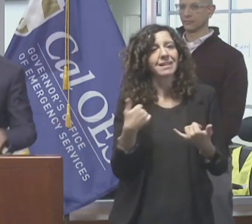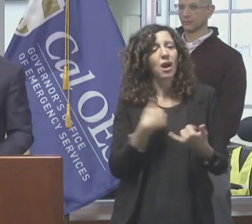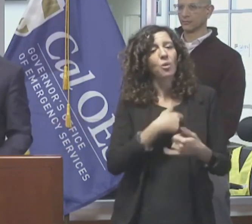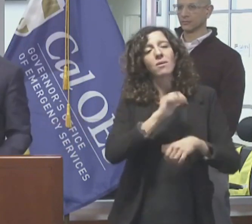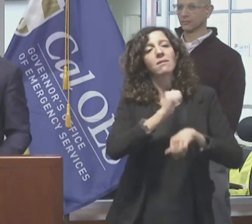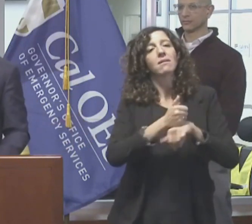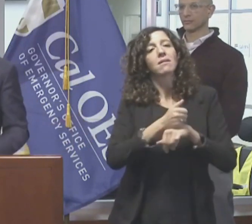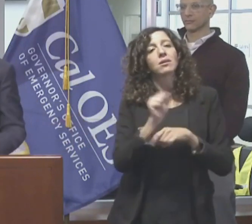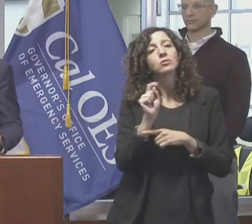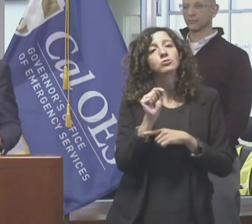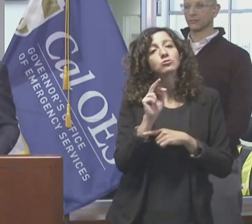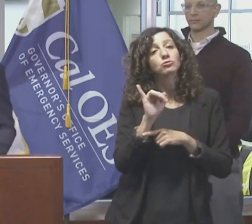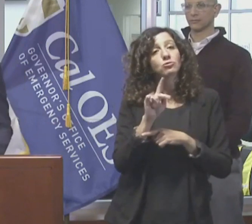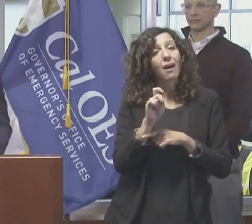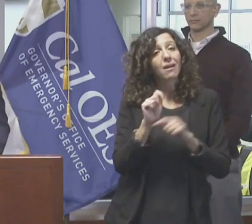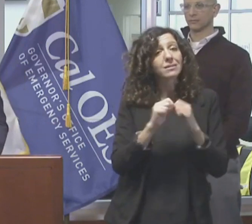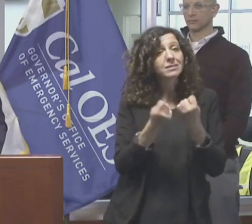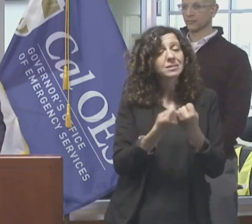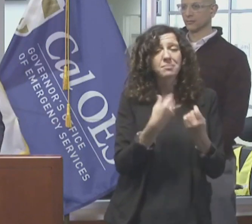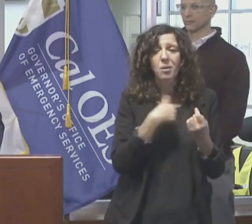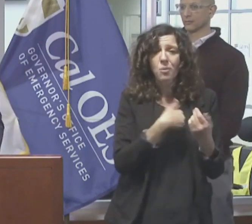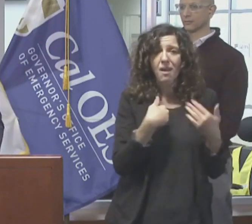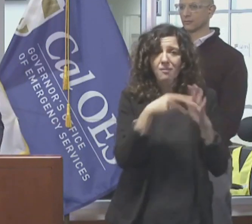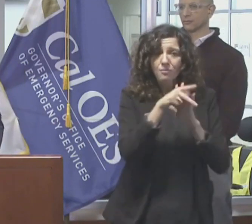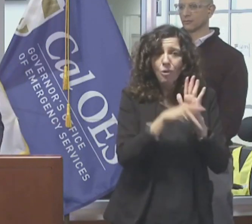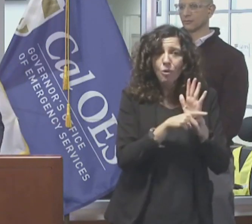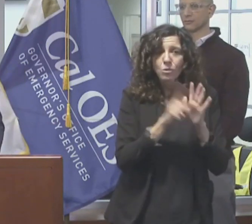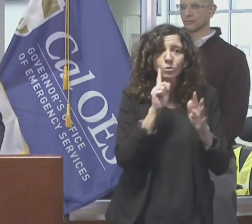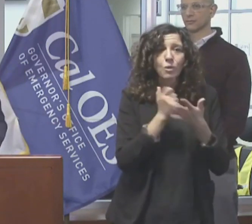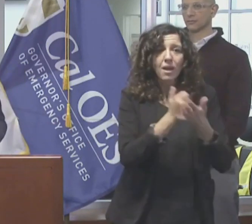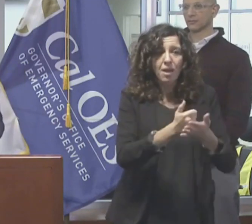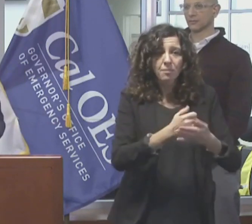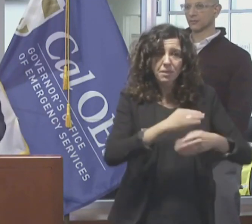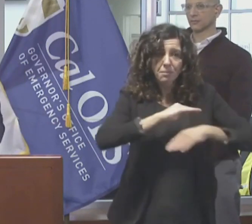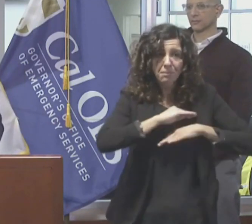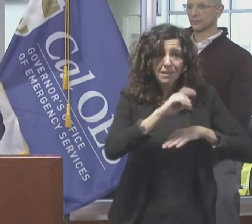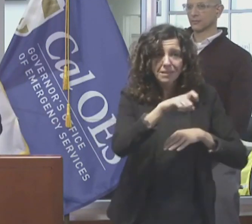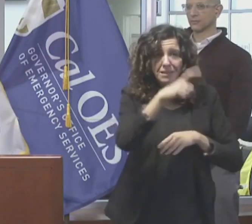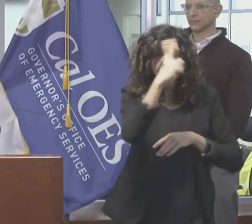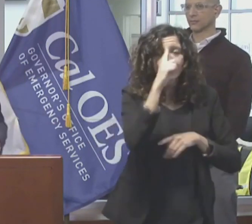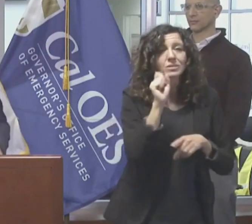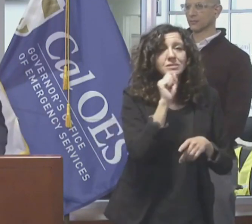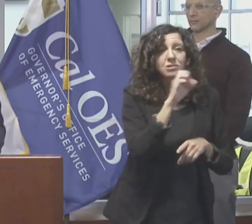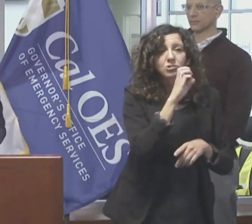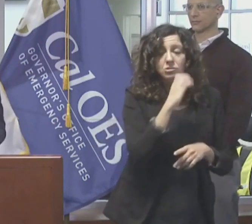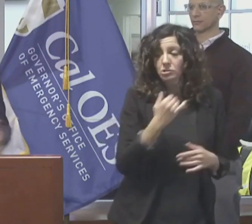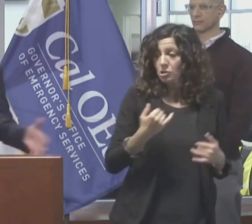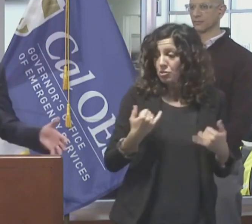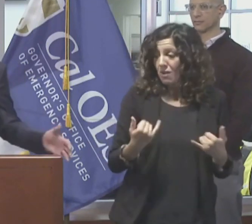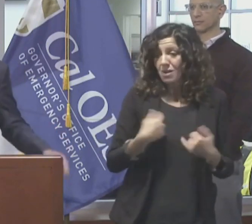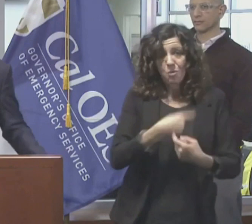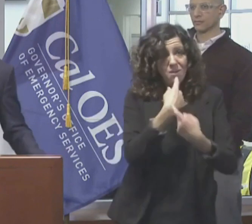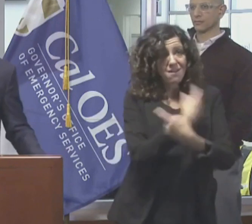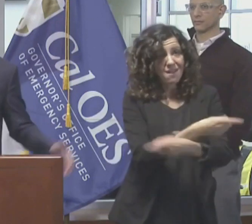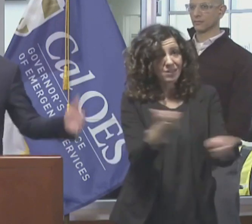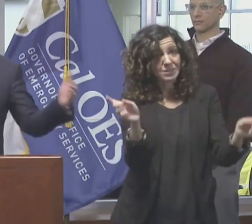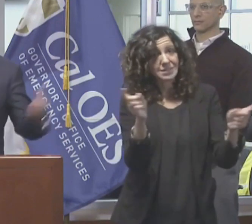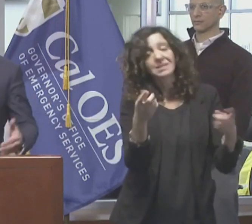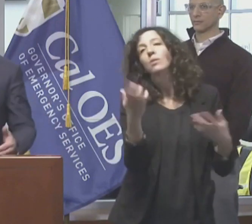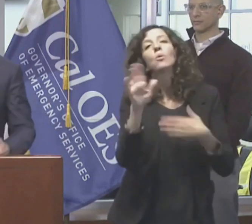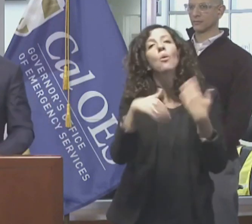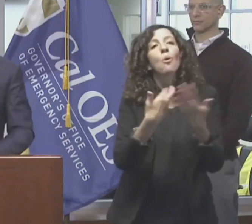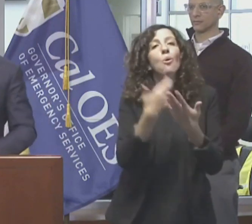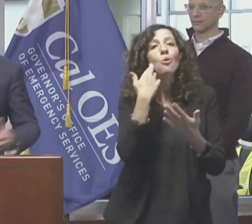teams and protocols to meet the needs of these seniors. And we're doing all that in real time, that we're announcing the entire restaurant industry has got